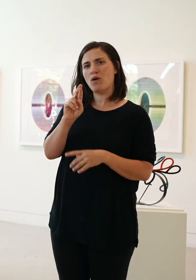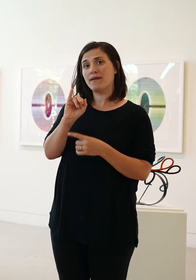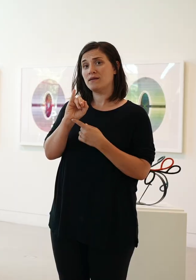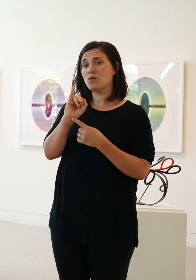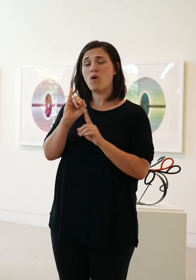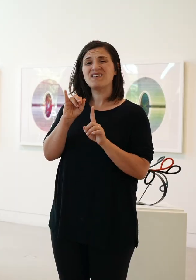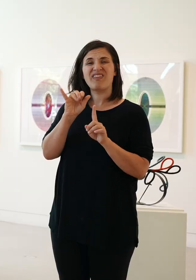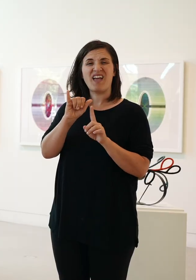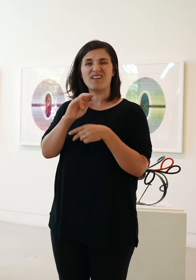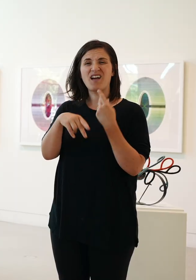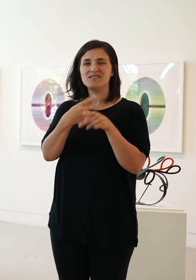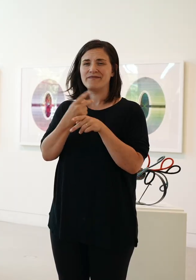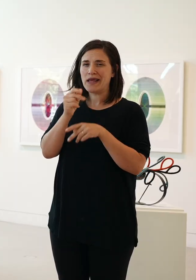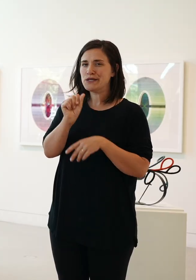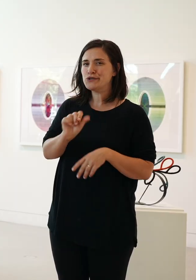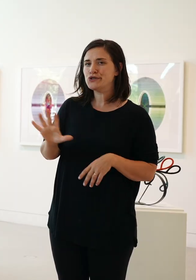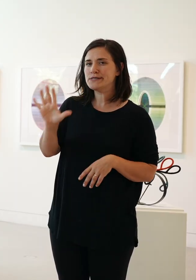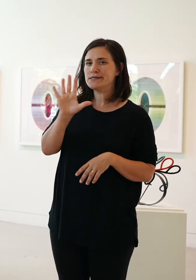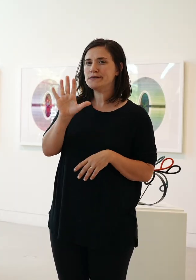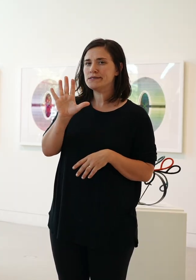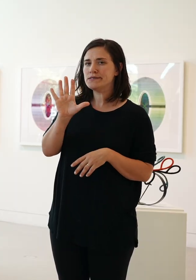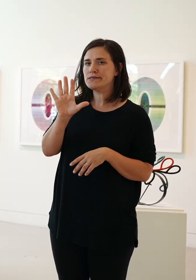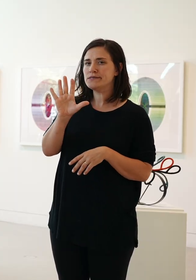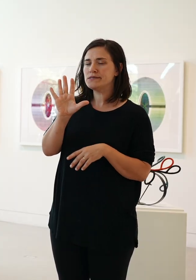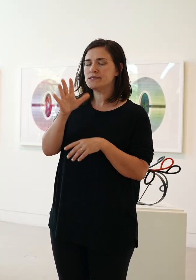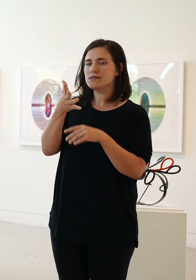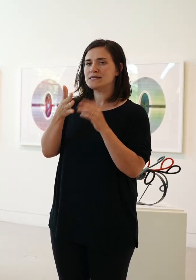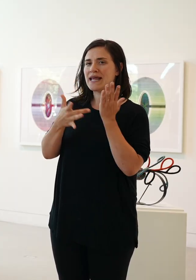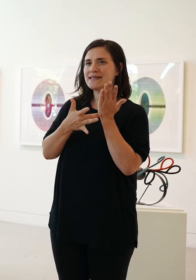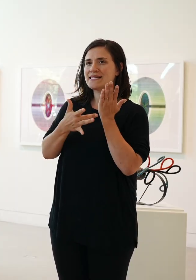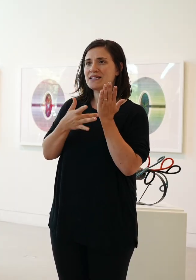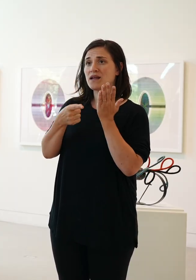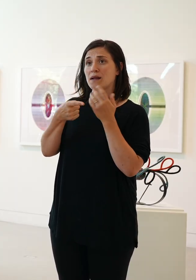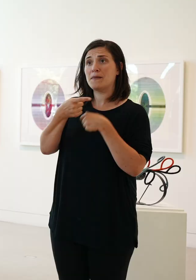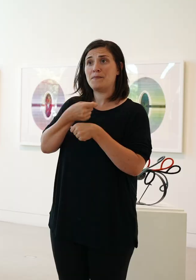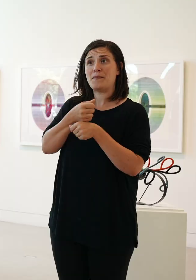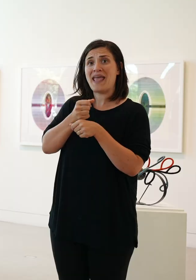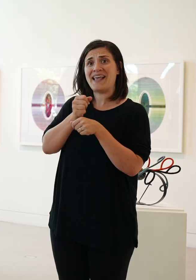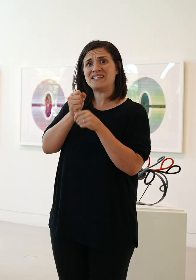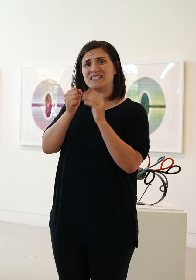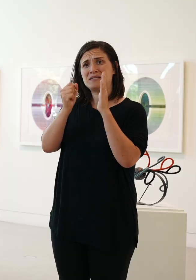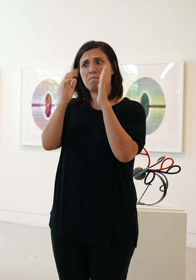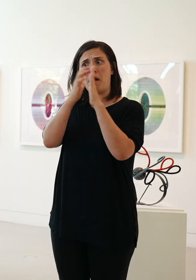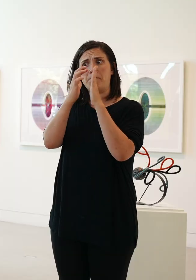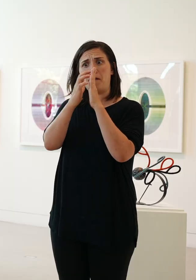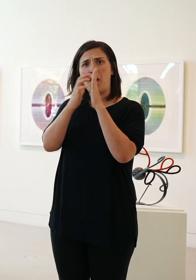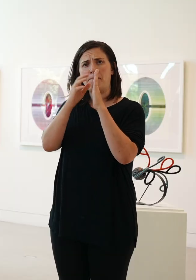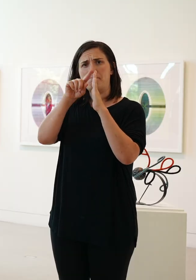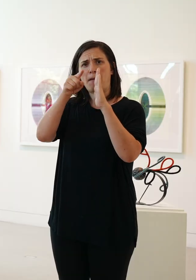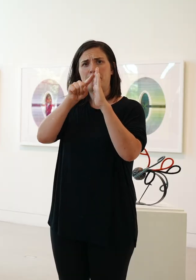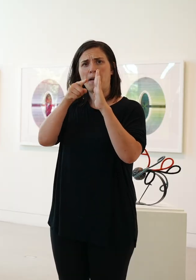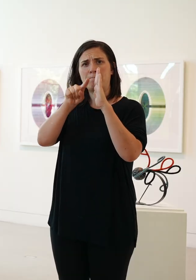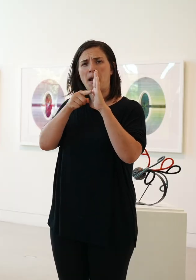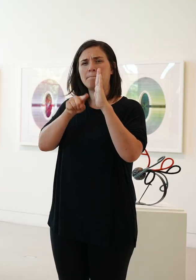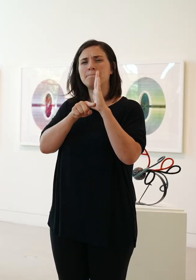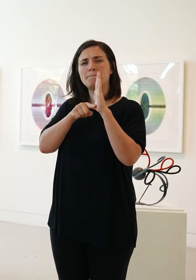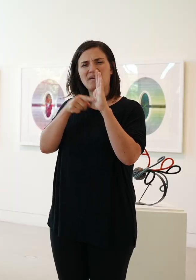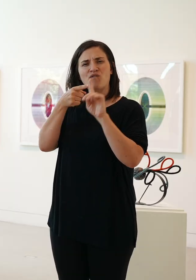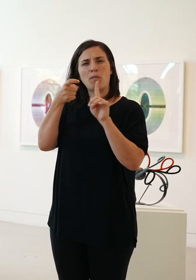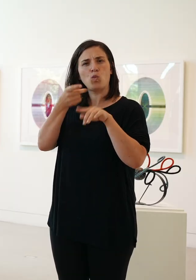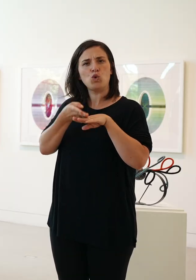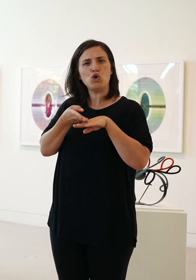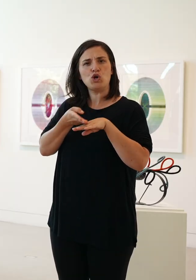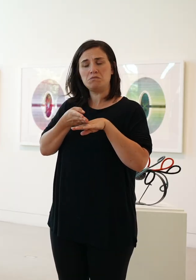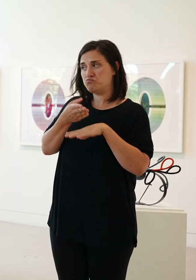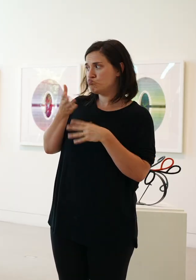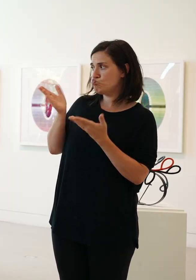Asian technique that makes lumps pop back up out of the wood. And so I